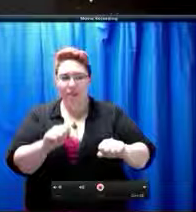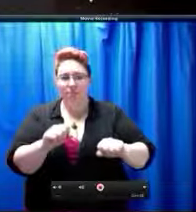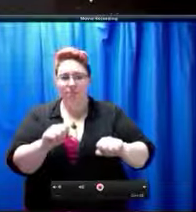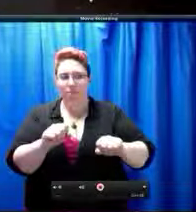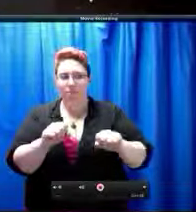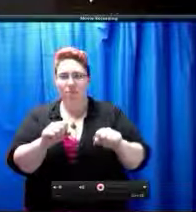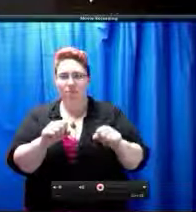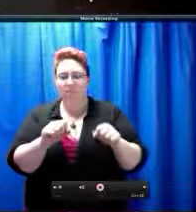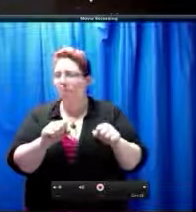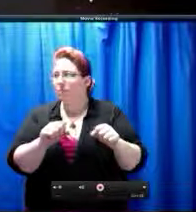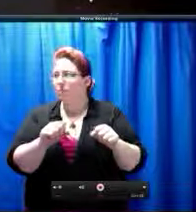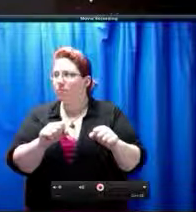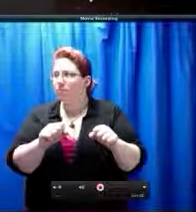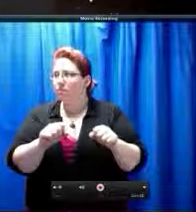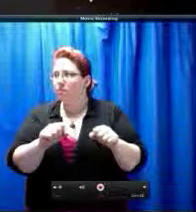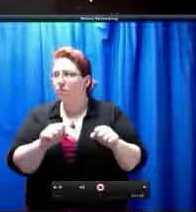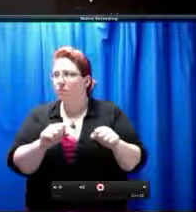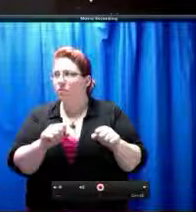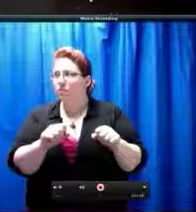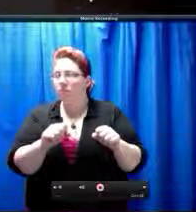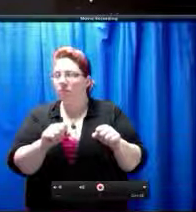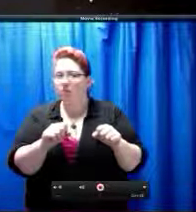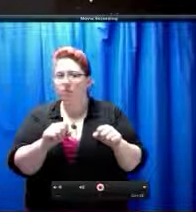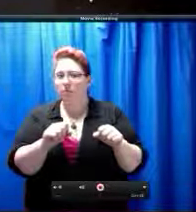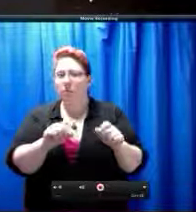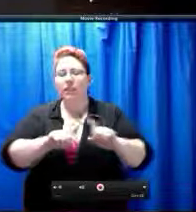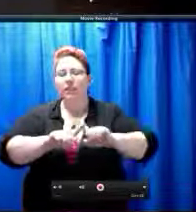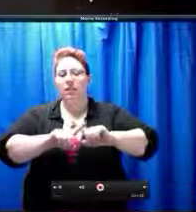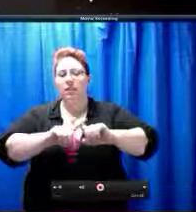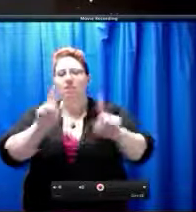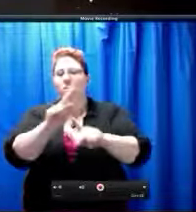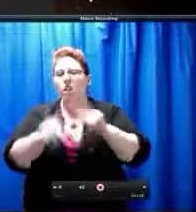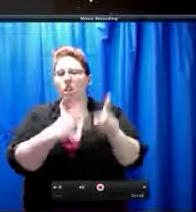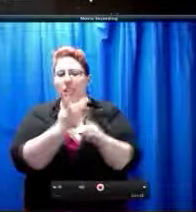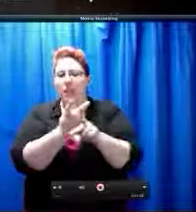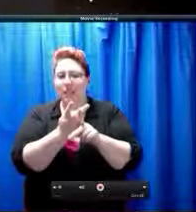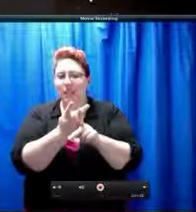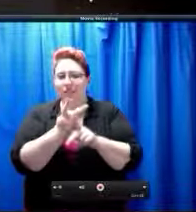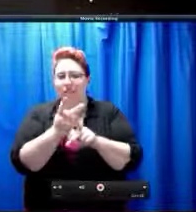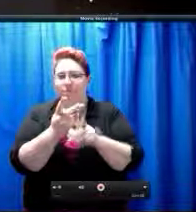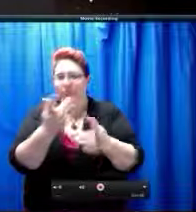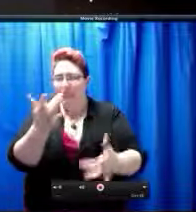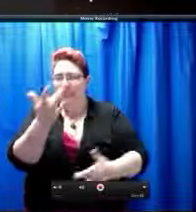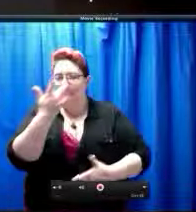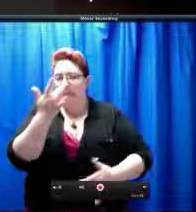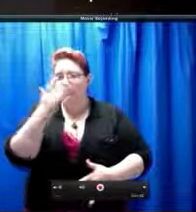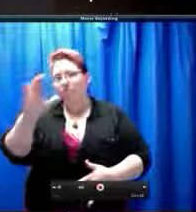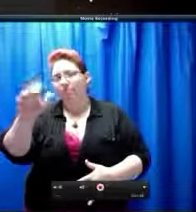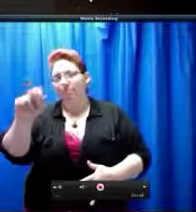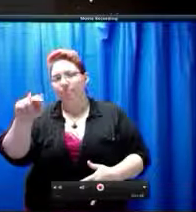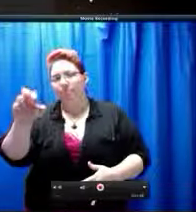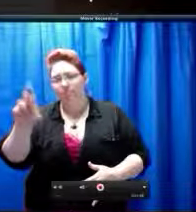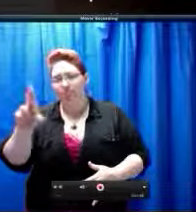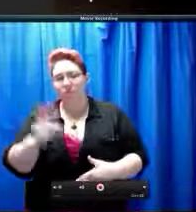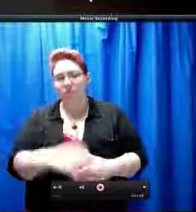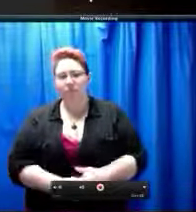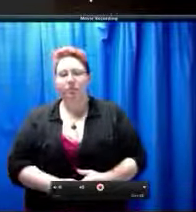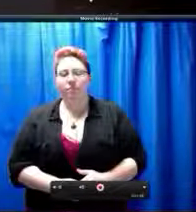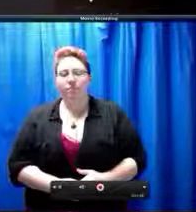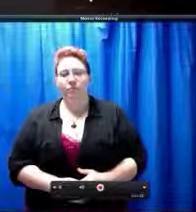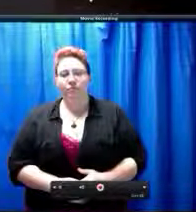really important and very serious disease that needs to be really paid attention to and heeded